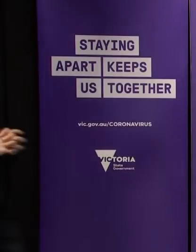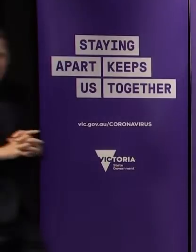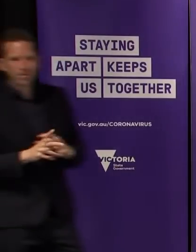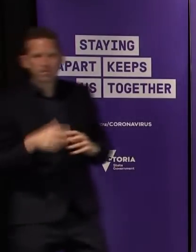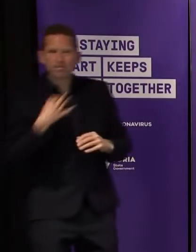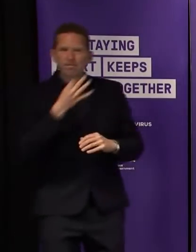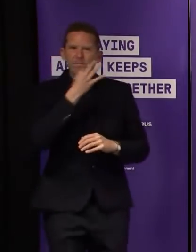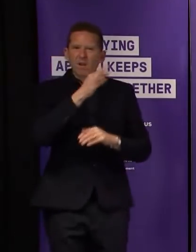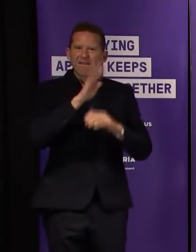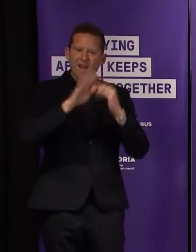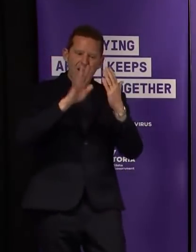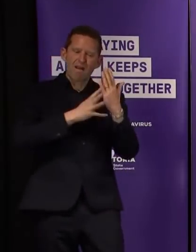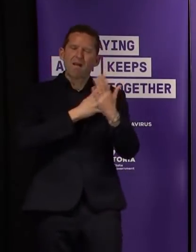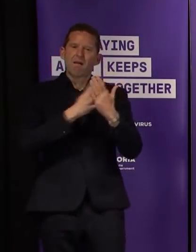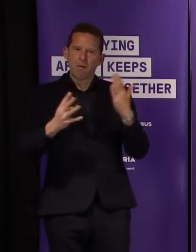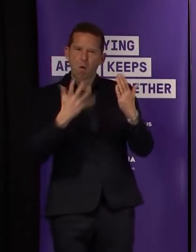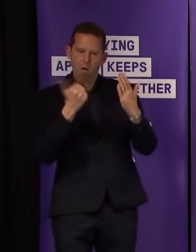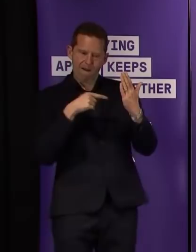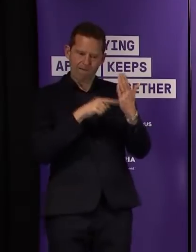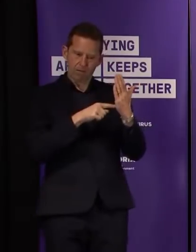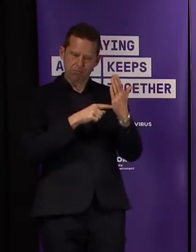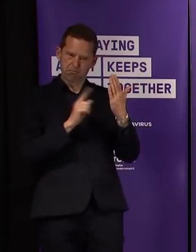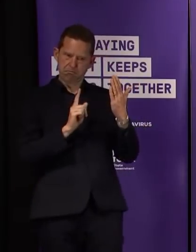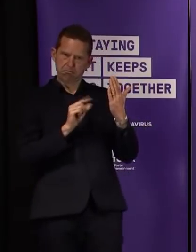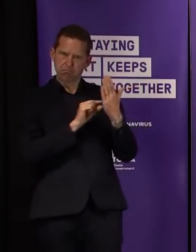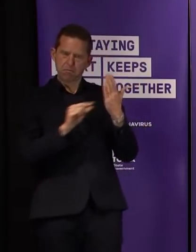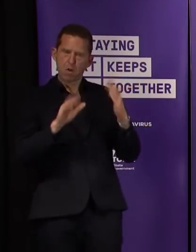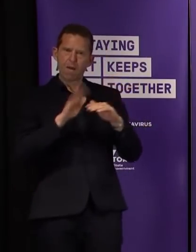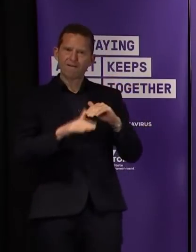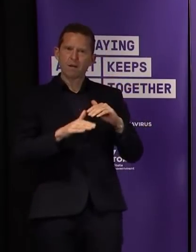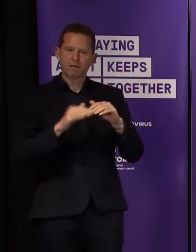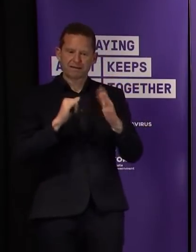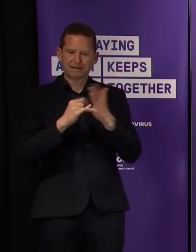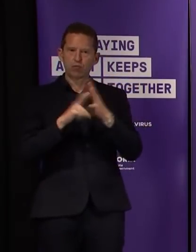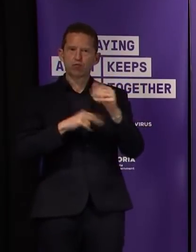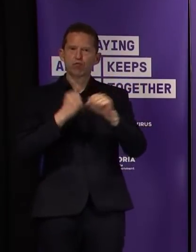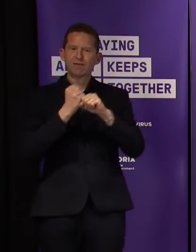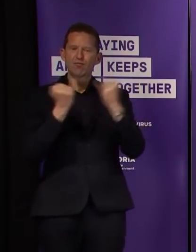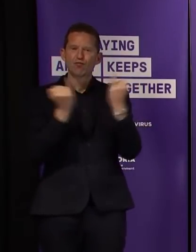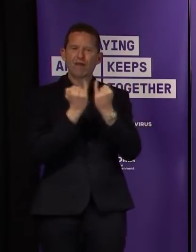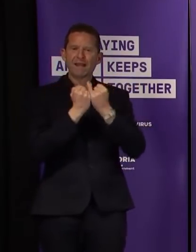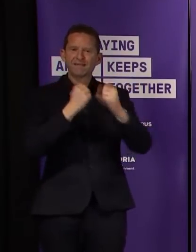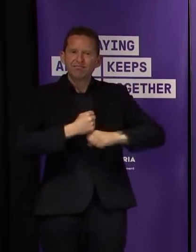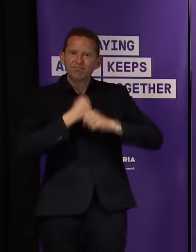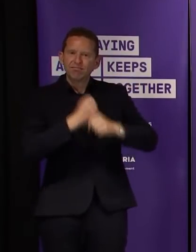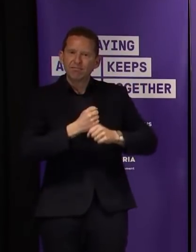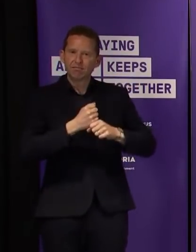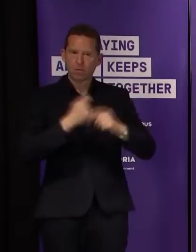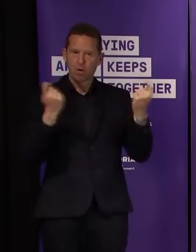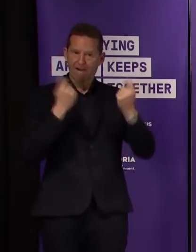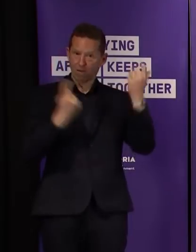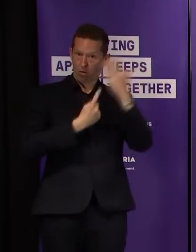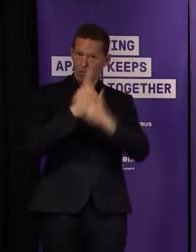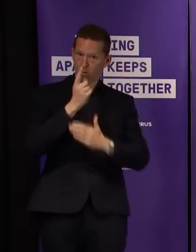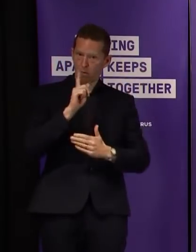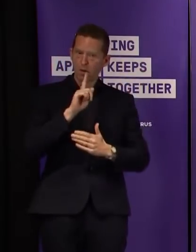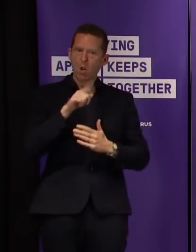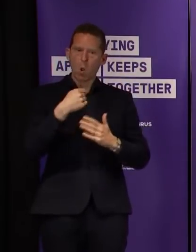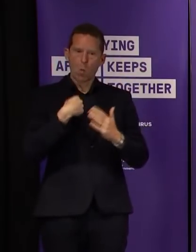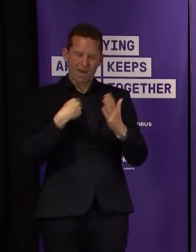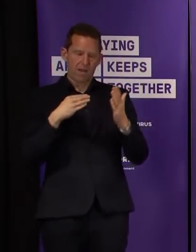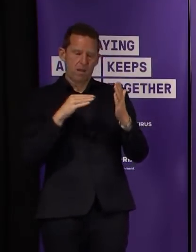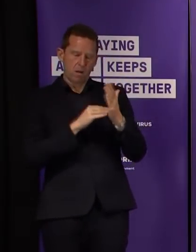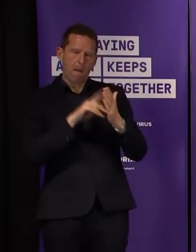that whilst we can give people a sense of crowds, we do want to have a specific look at a number of major events that